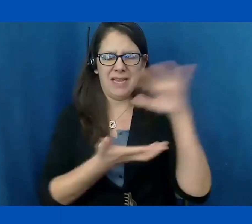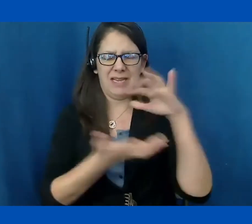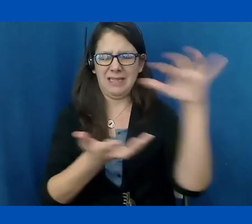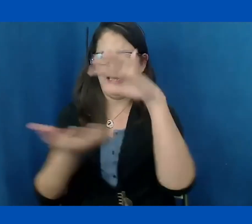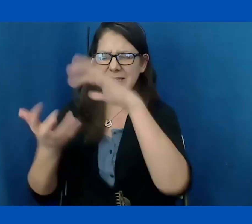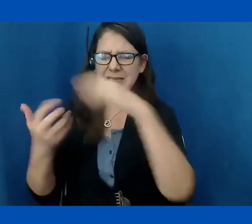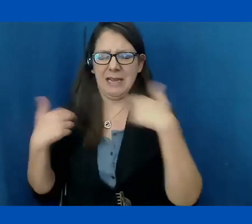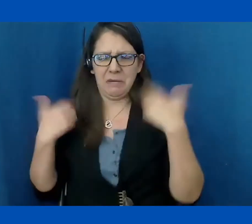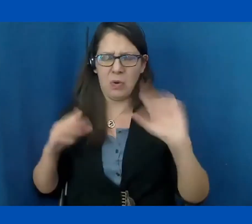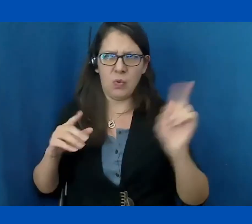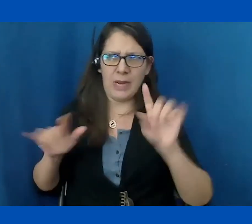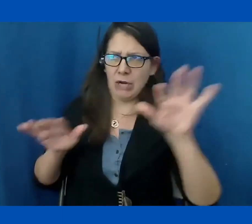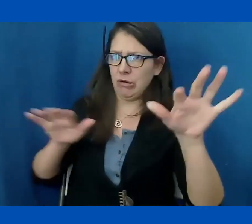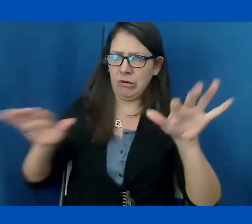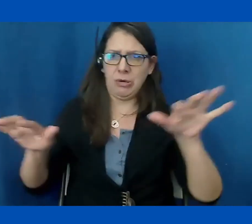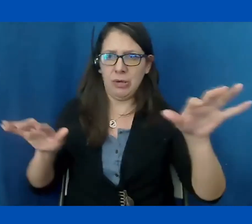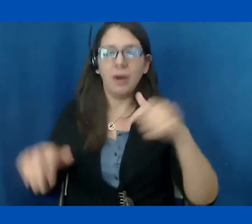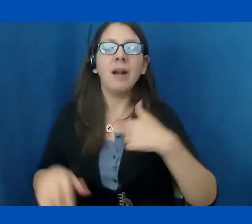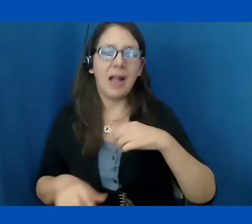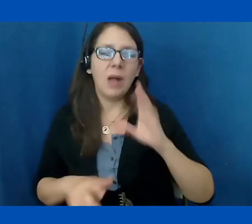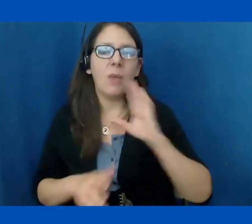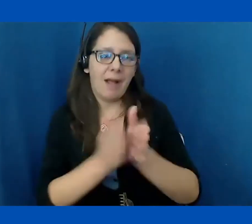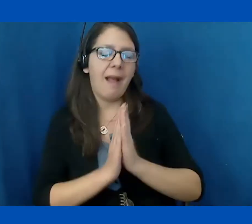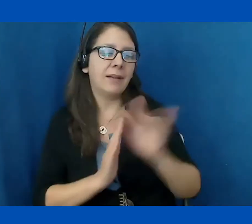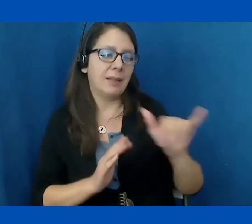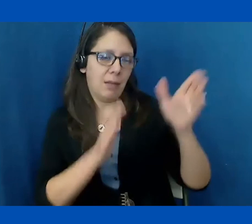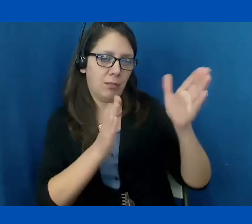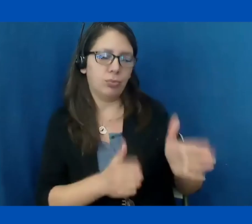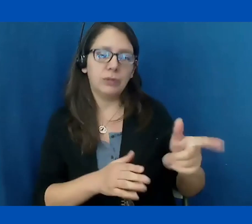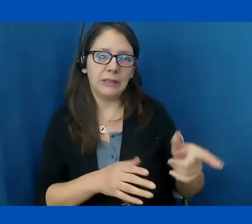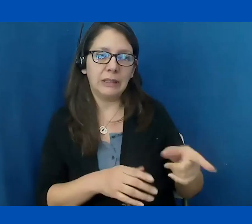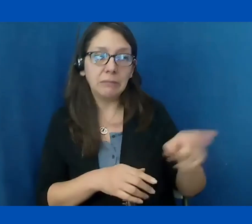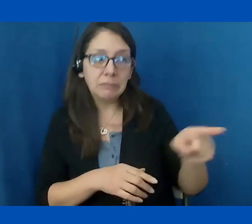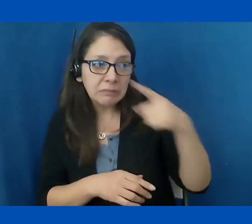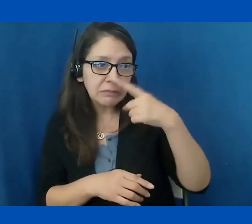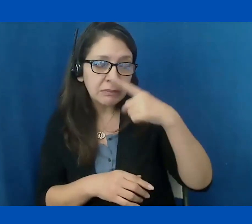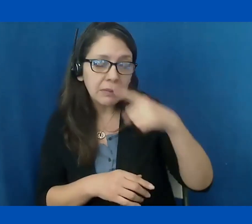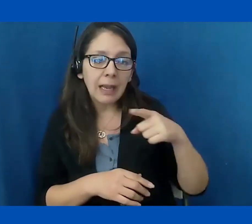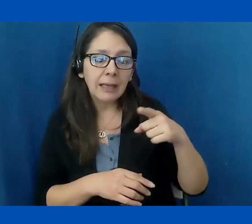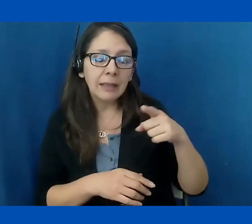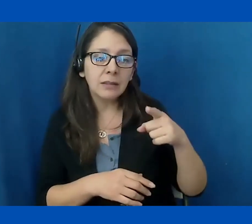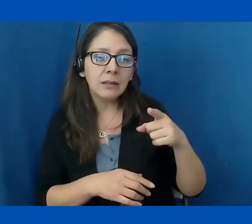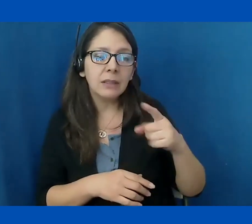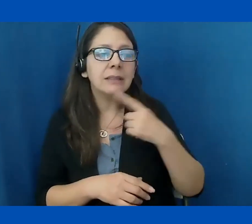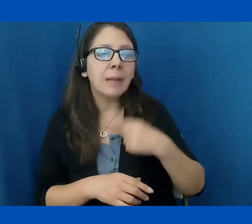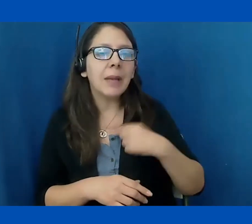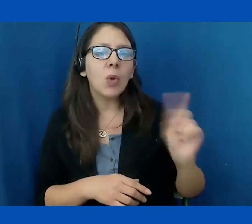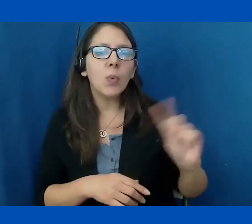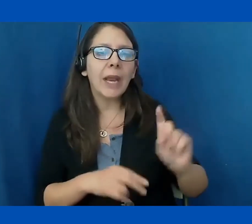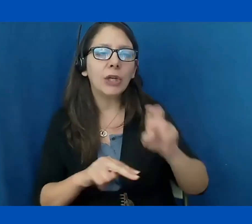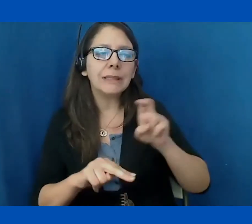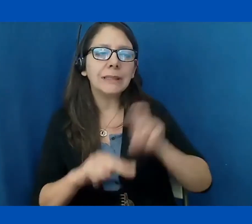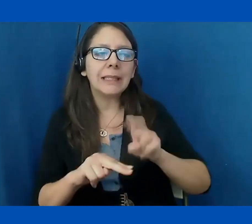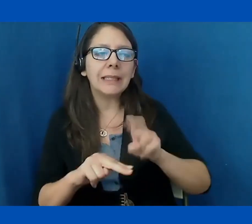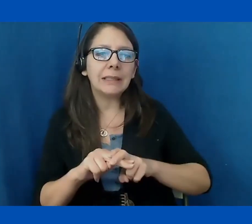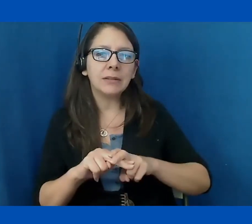person for gentle directions, you know, "Hey, you know, are there any empty seats over in that direction?" You